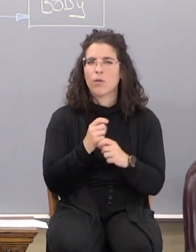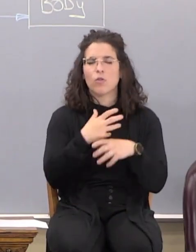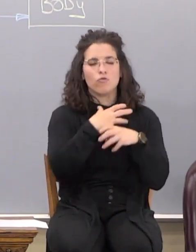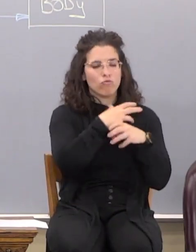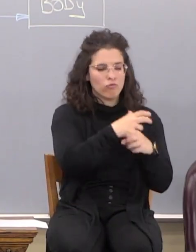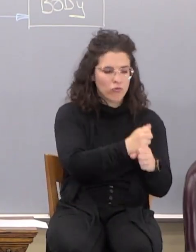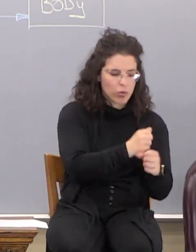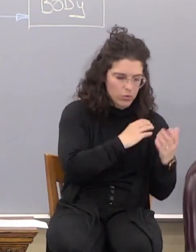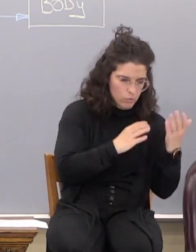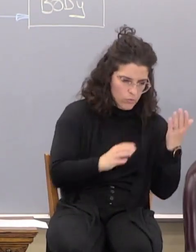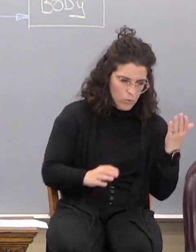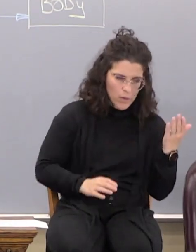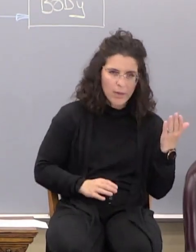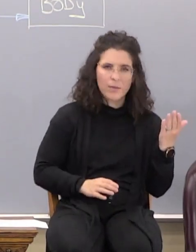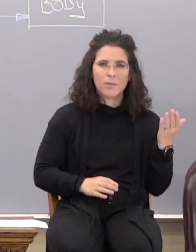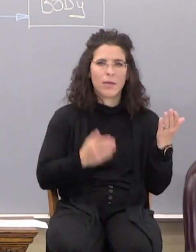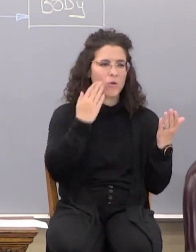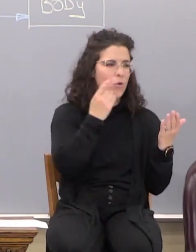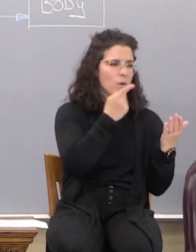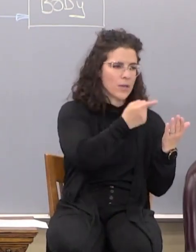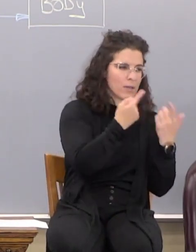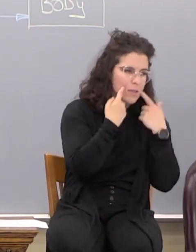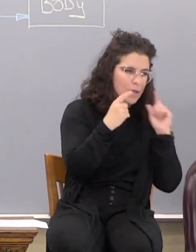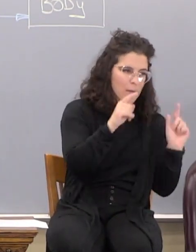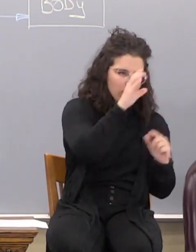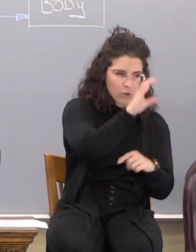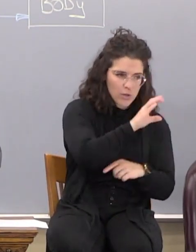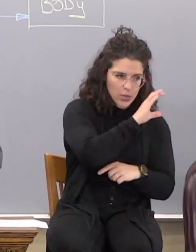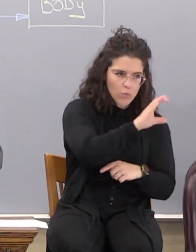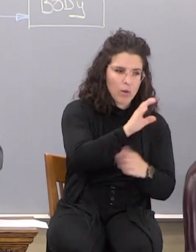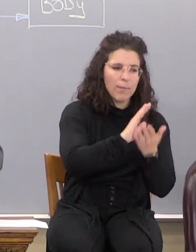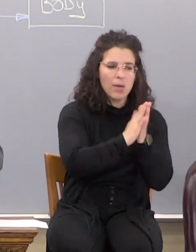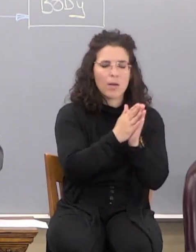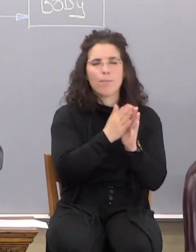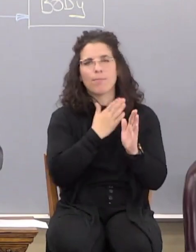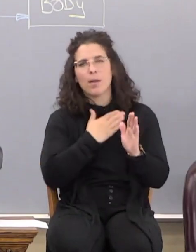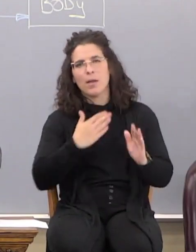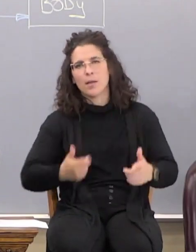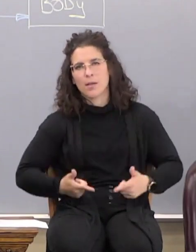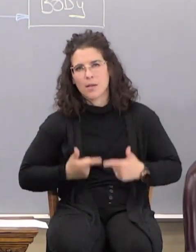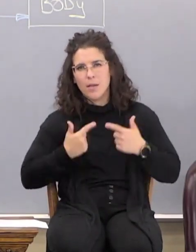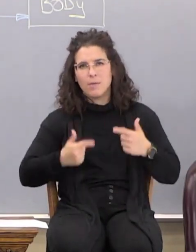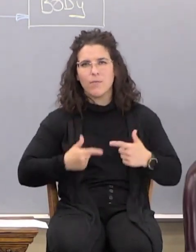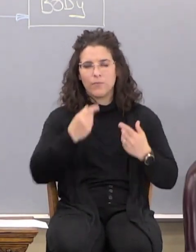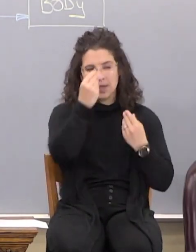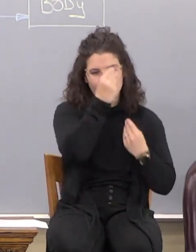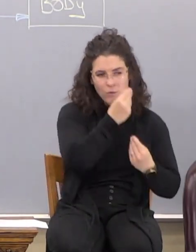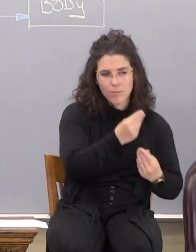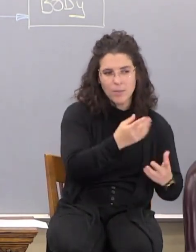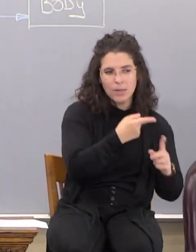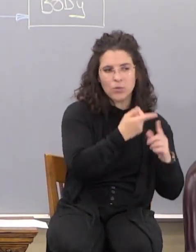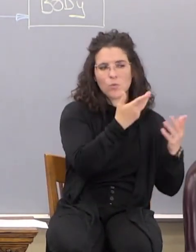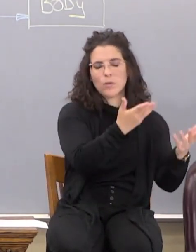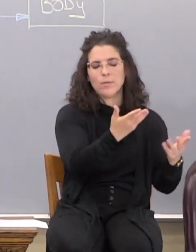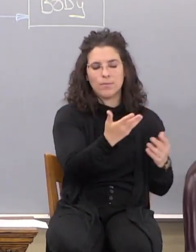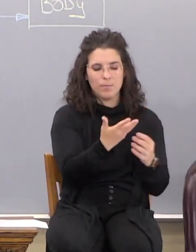trust Christ and let what he's done be my life and live it in obedience to him.